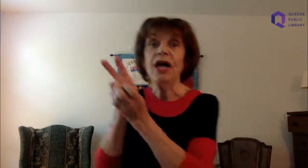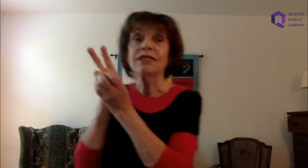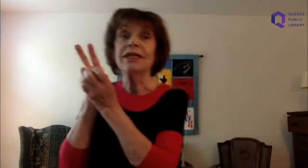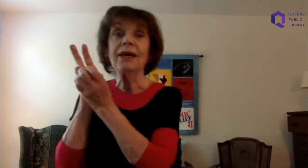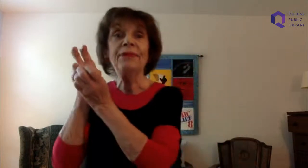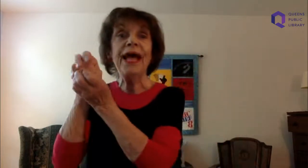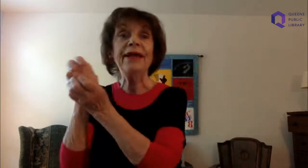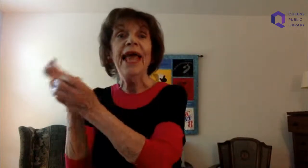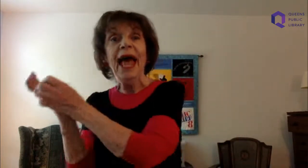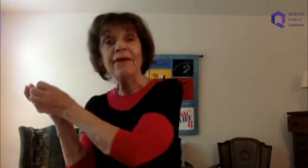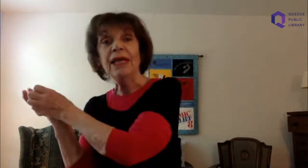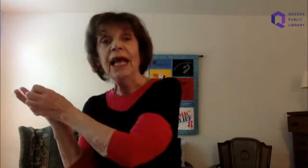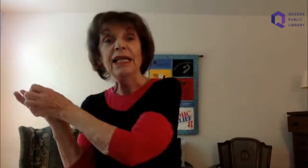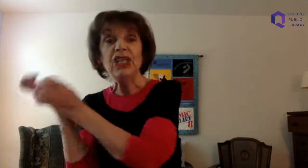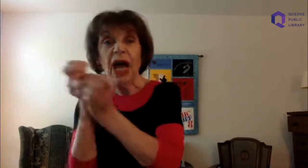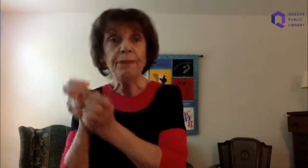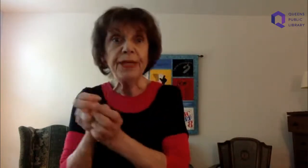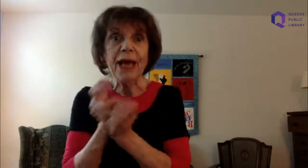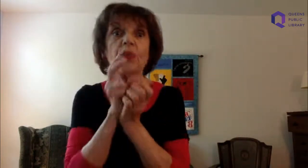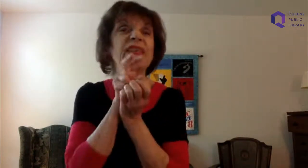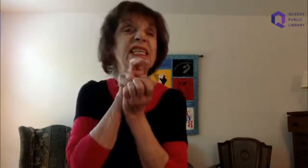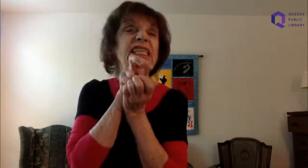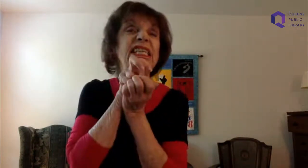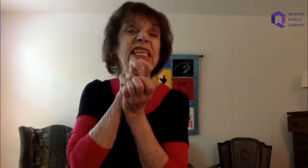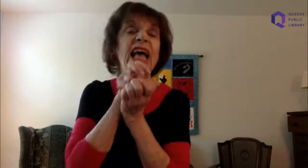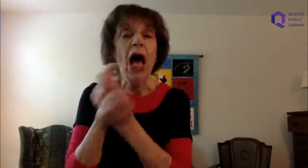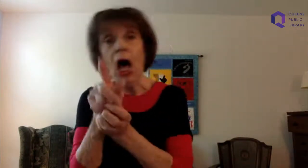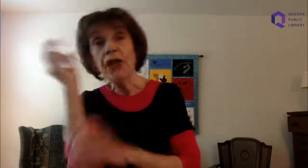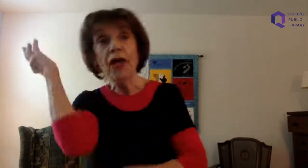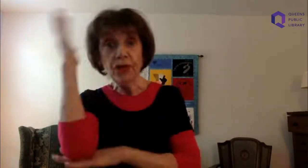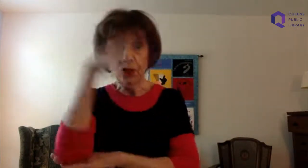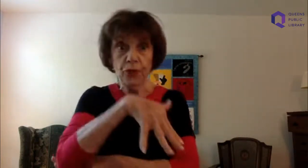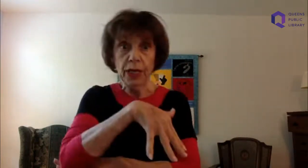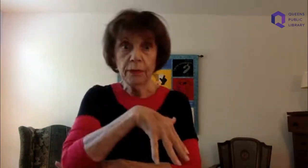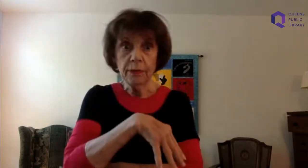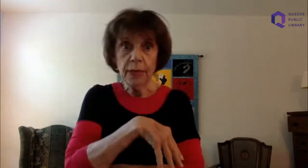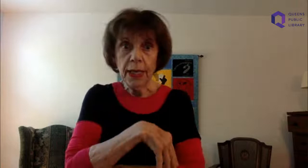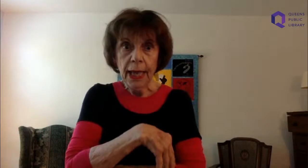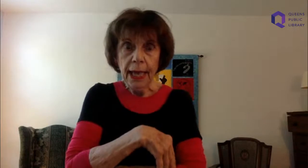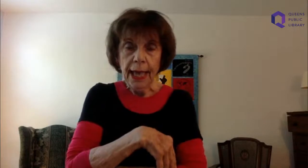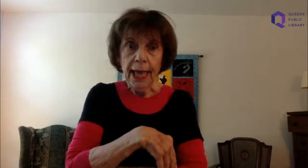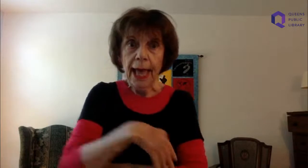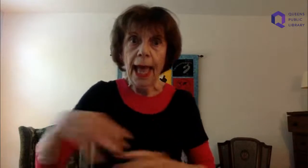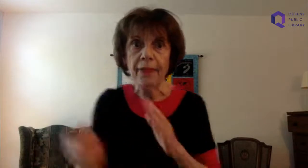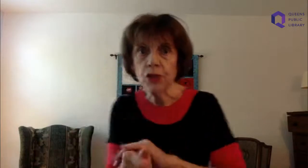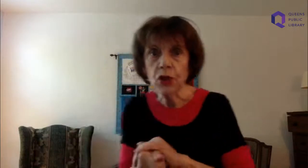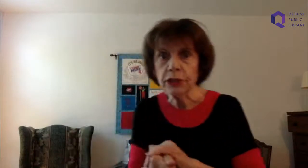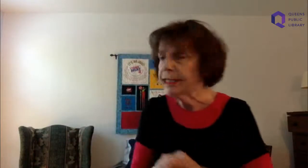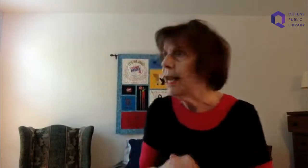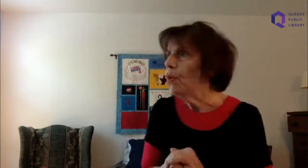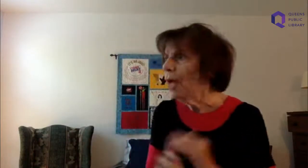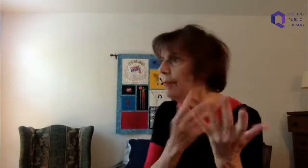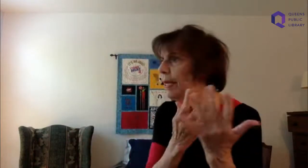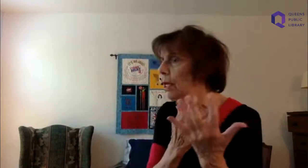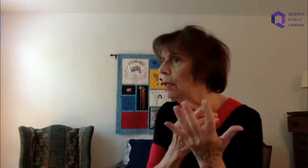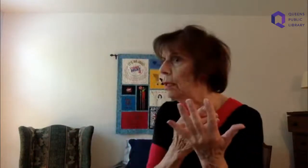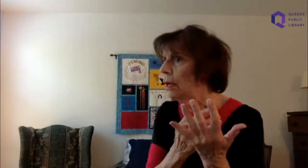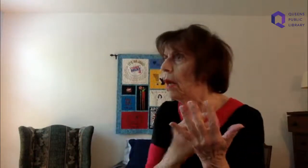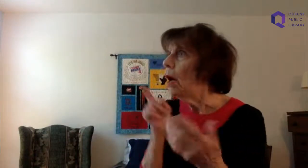just come down, having chopped down with his teeth another tree. And the turtle said, wait a minute,